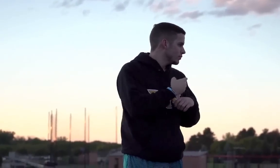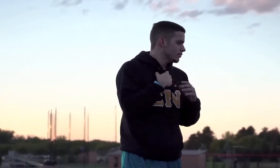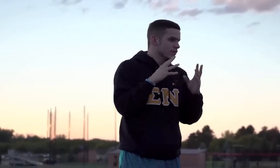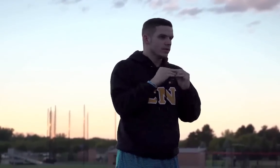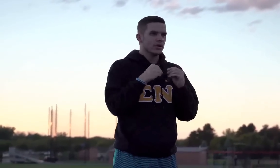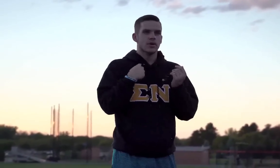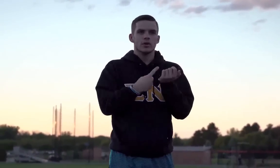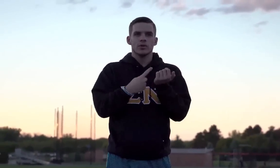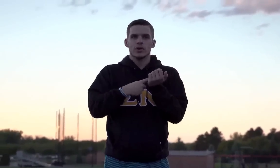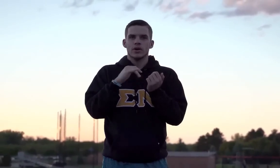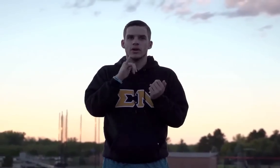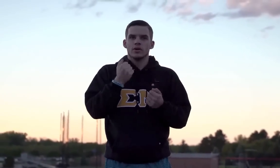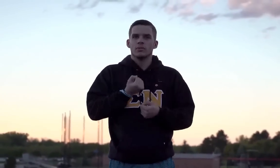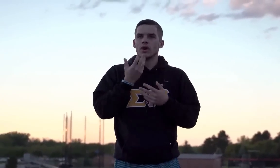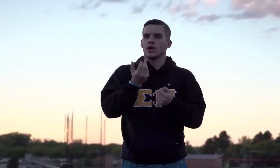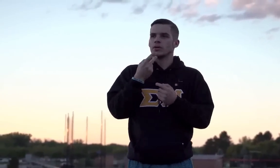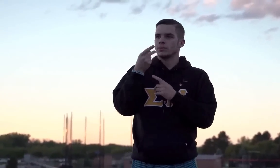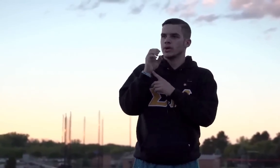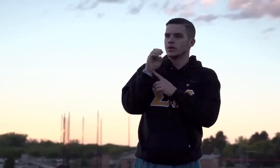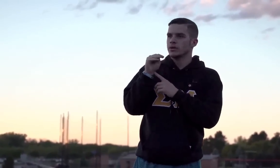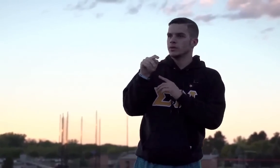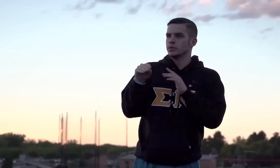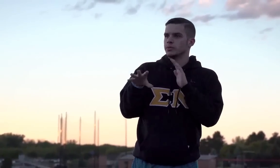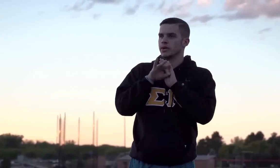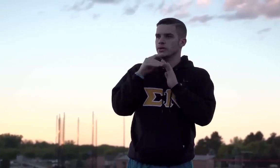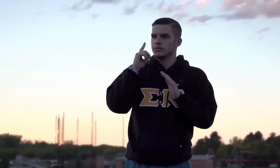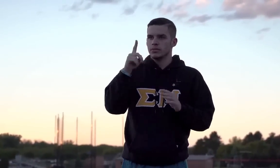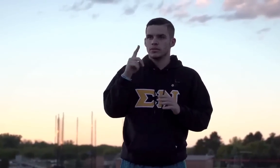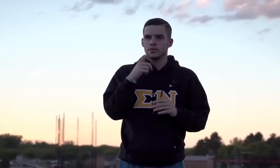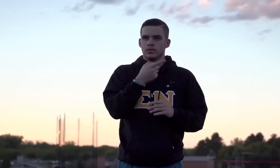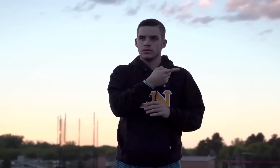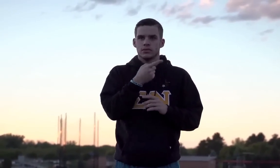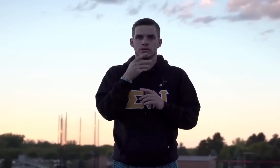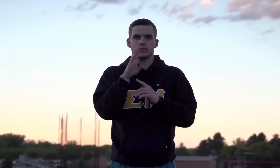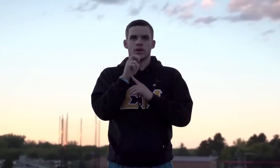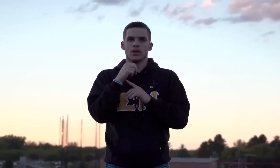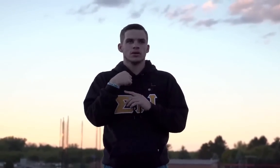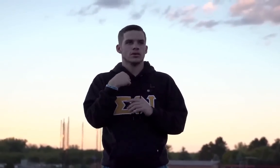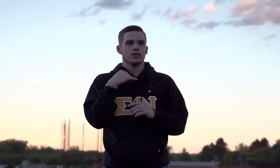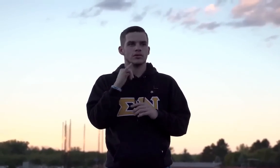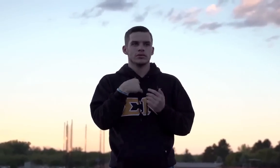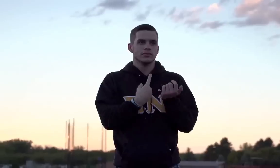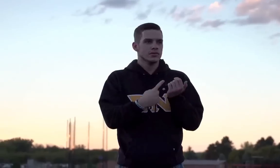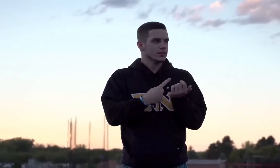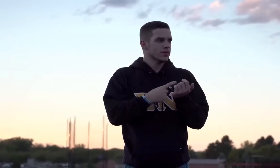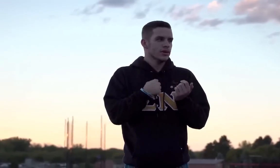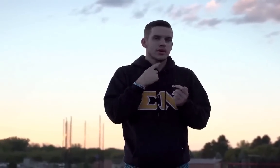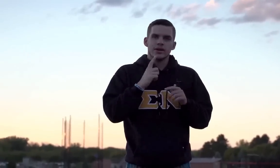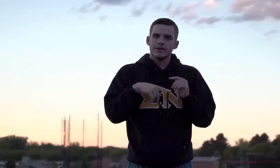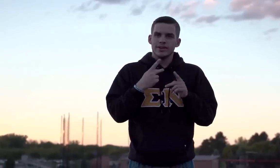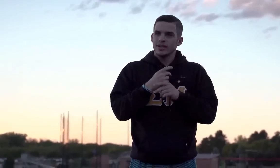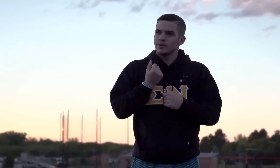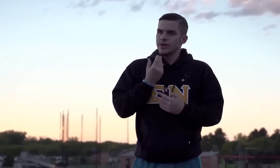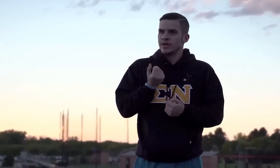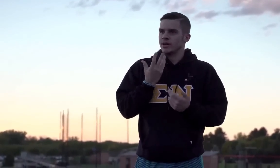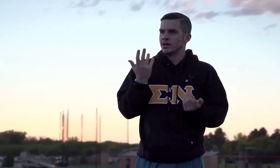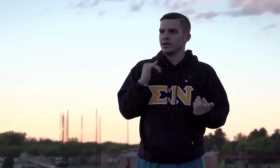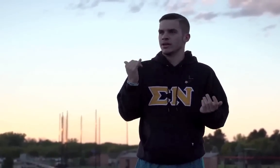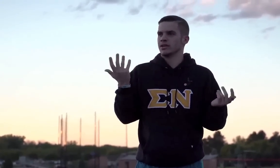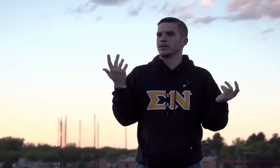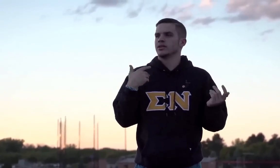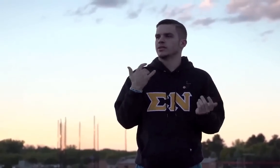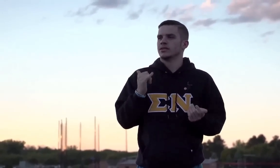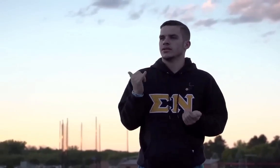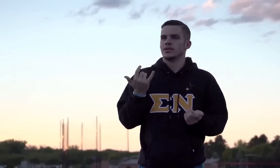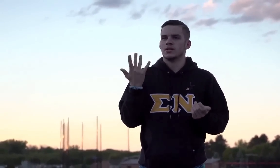We had a meeting with Jerry Buckley to talk about Ben and the services that we wanted to set up for him tonight, and we just couldn't even